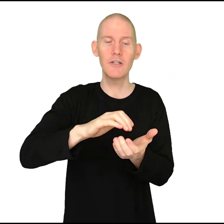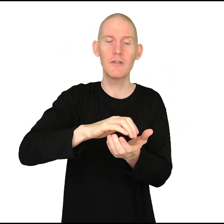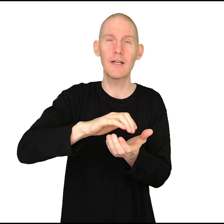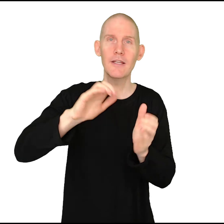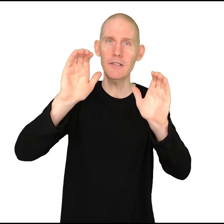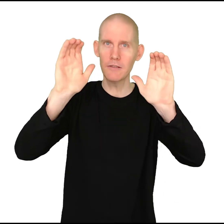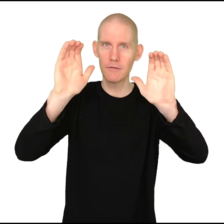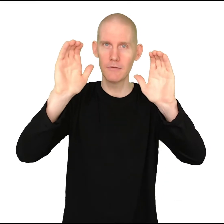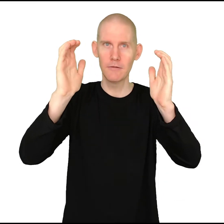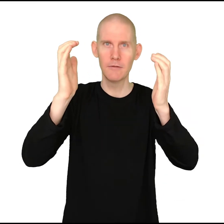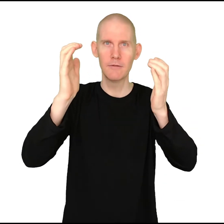like this.